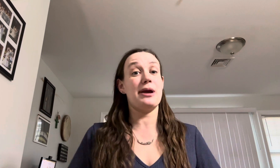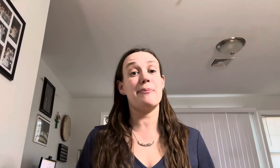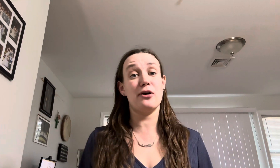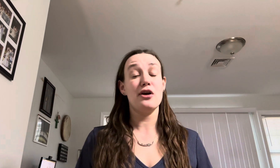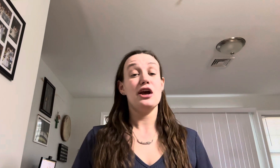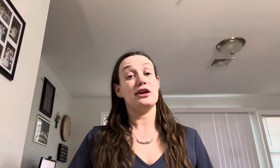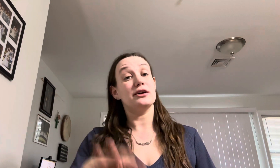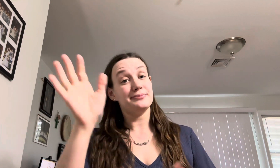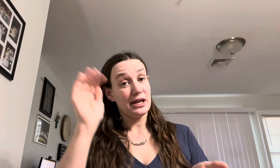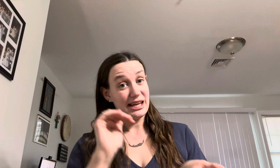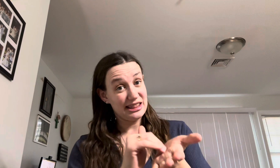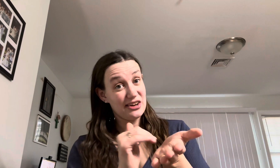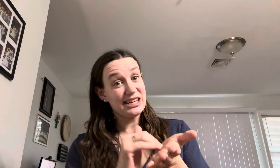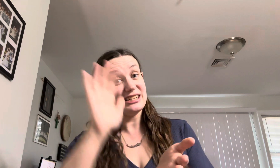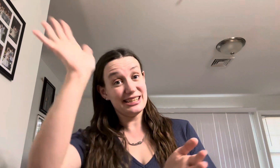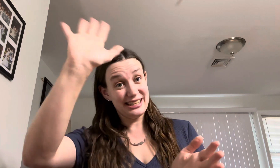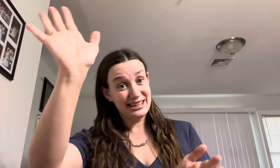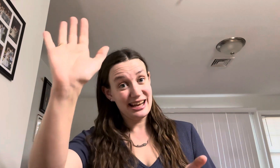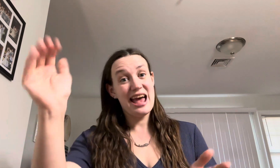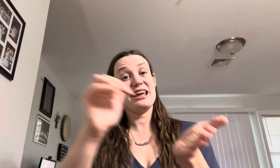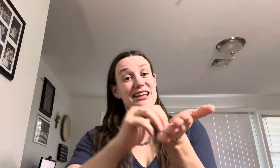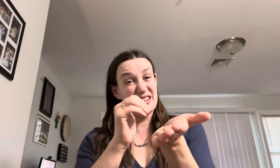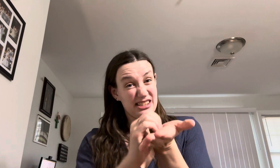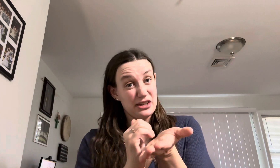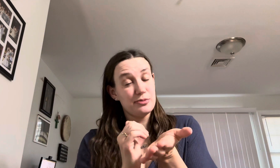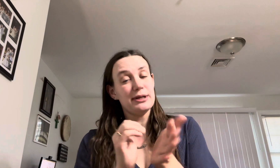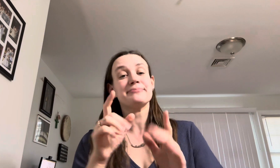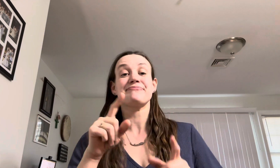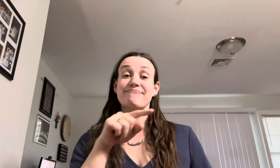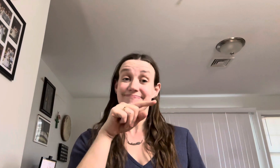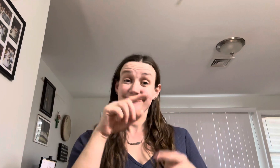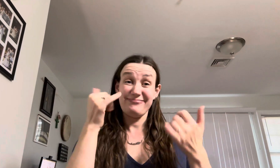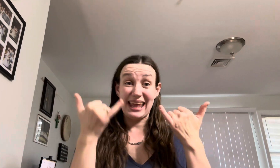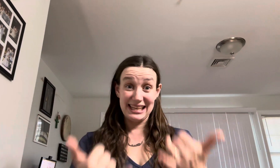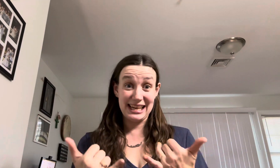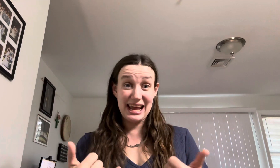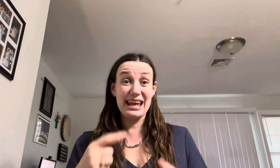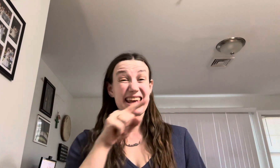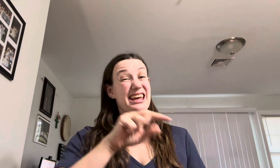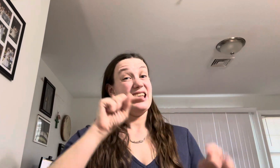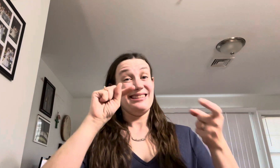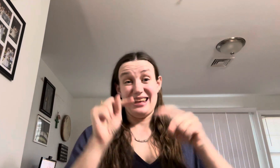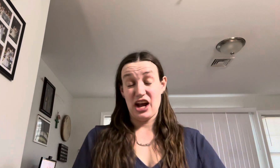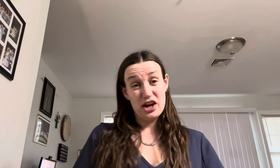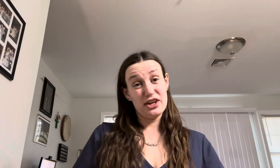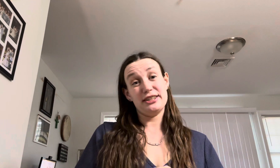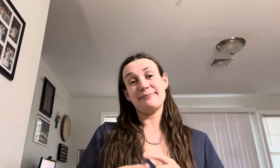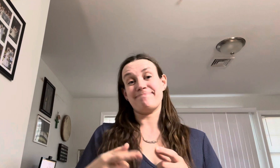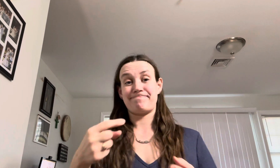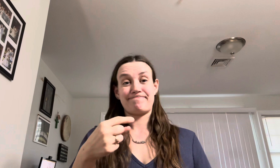paper, get their attention. Hi, excuse me. Today, they got hurt,